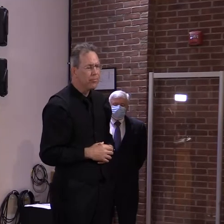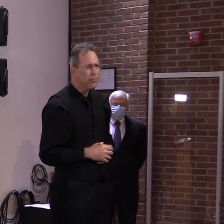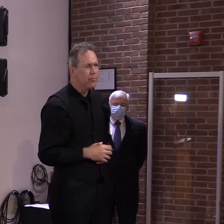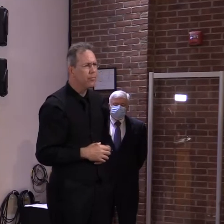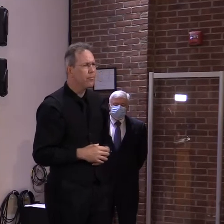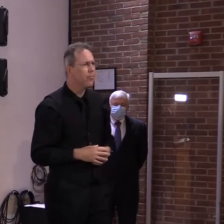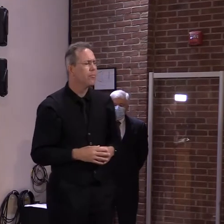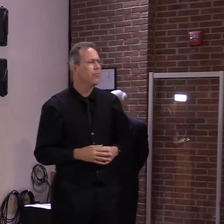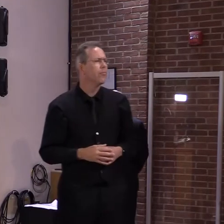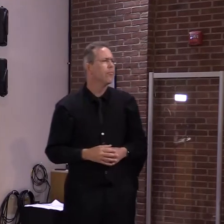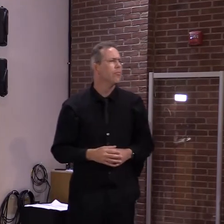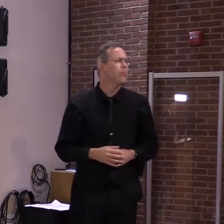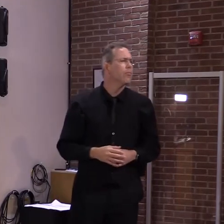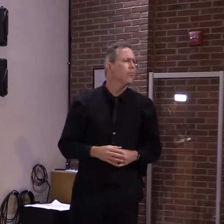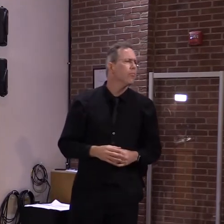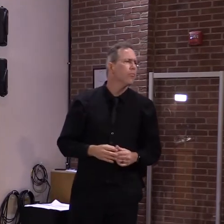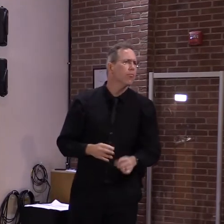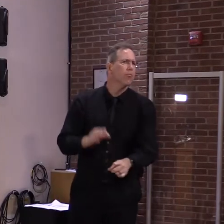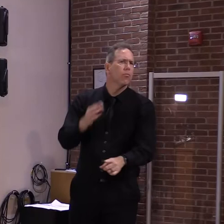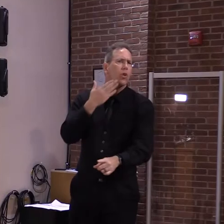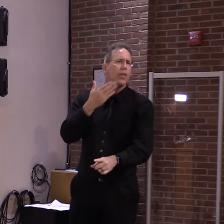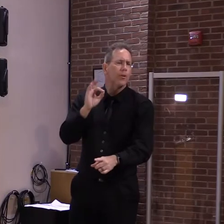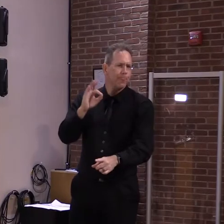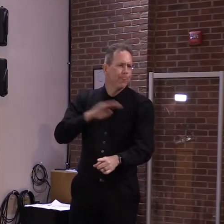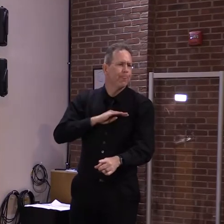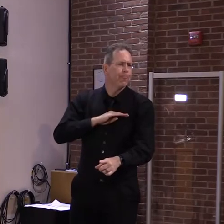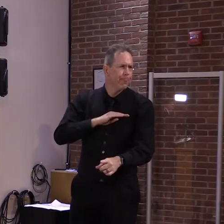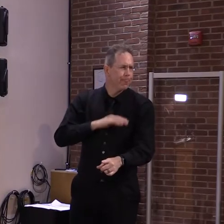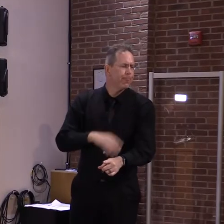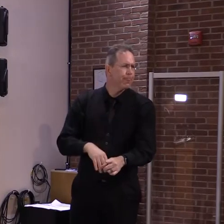Okay, thank you very much. Have a good weekend. You too.